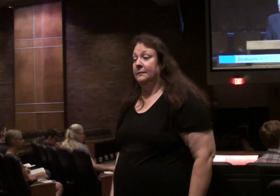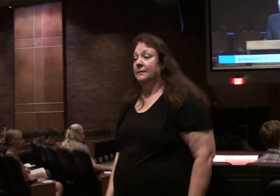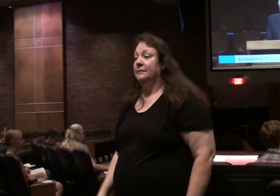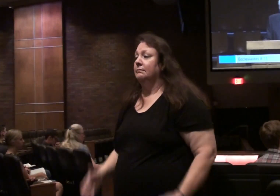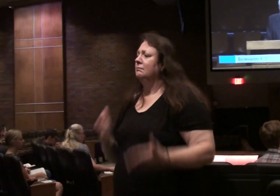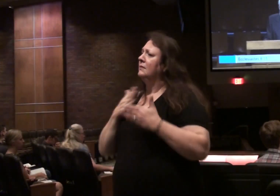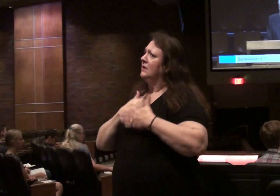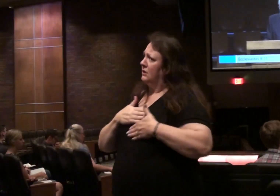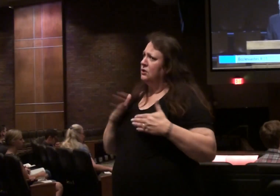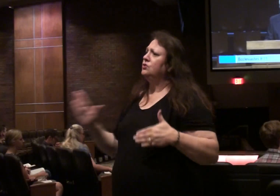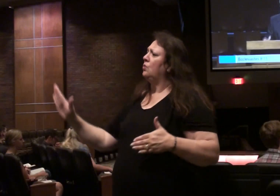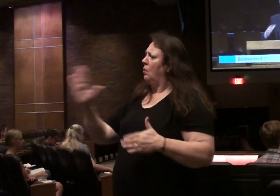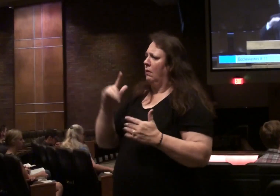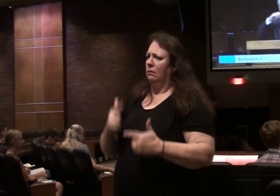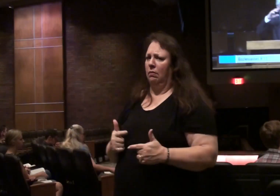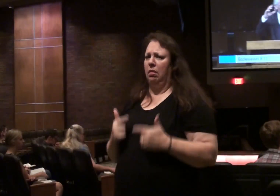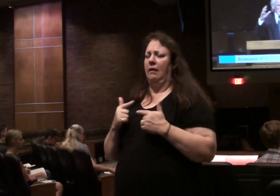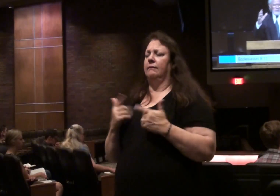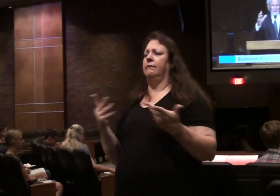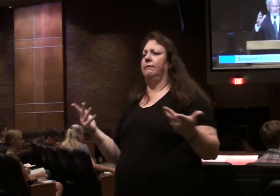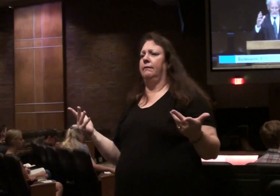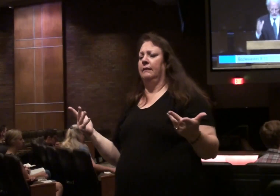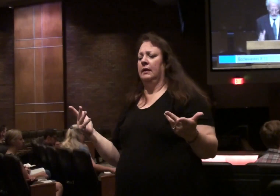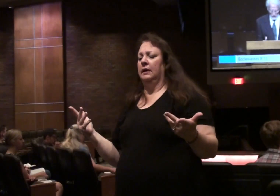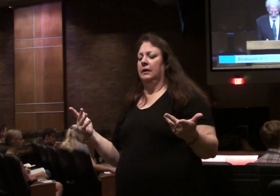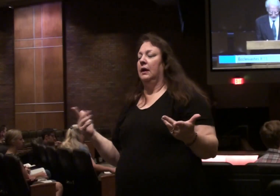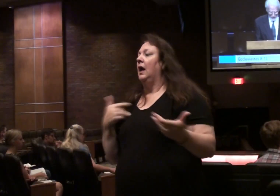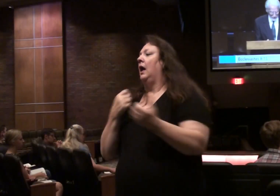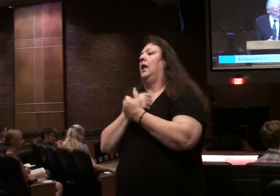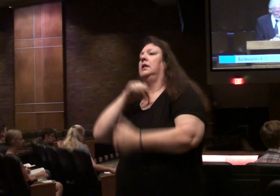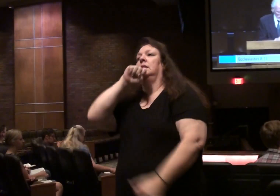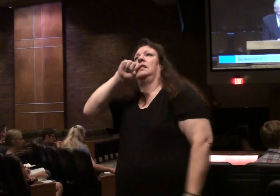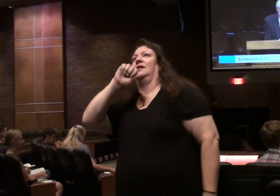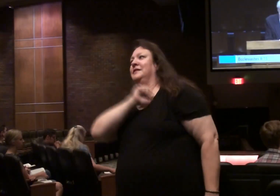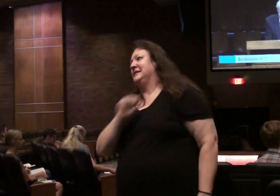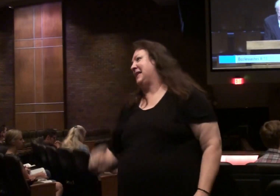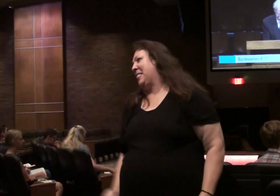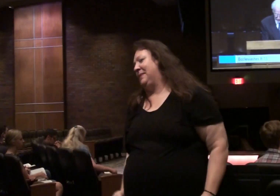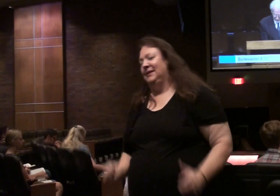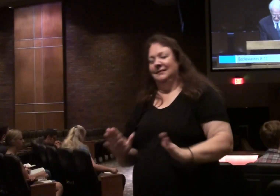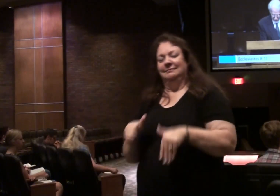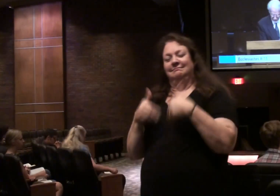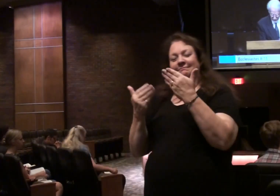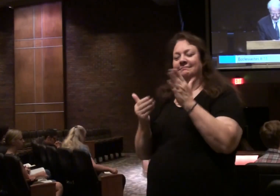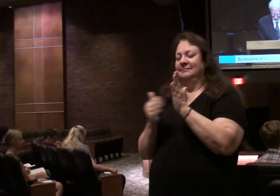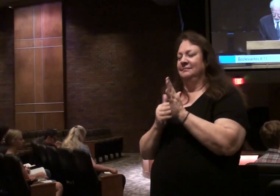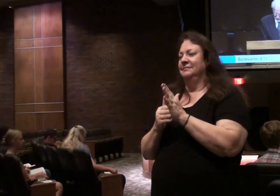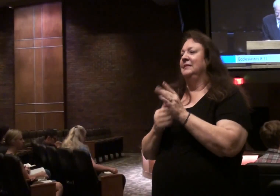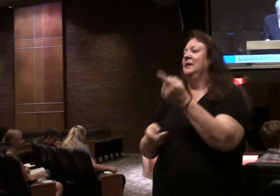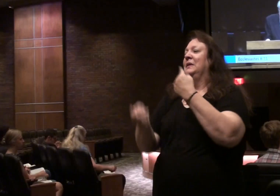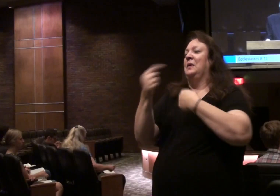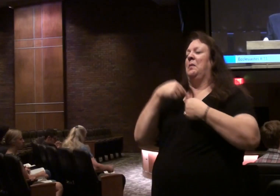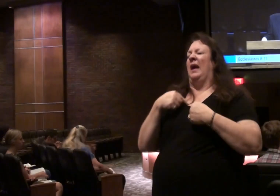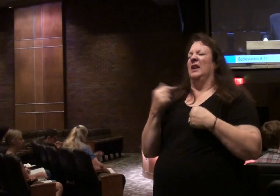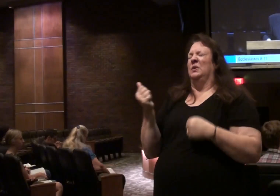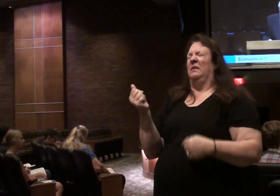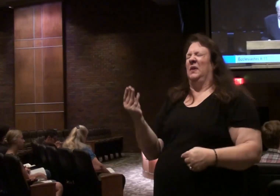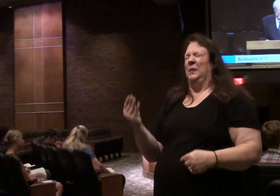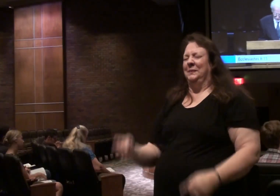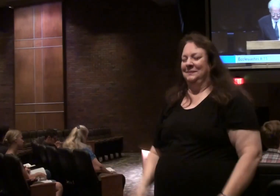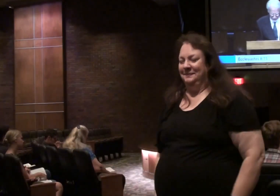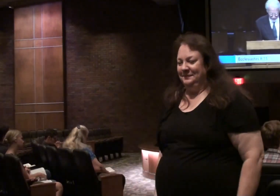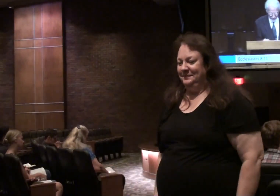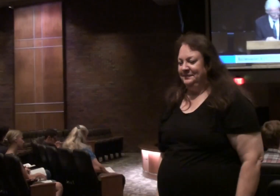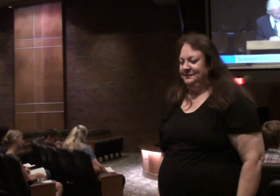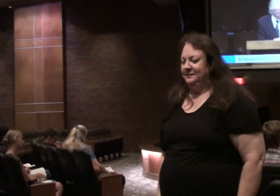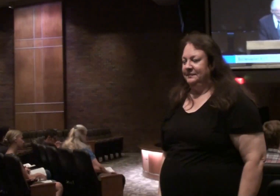So enjoy life. So I love Solomon, but he's brought this up several times. I have to take you back to a few references.